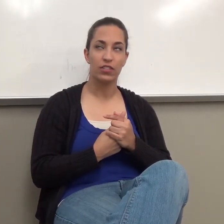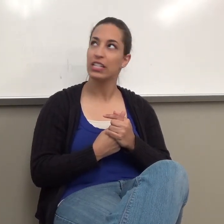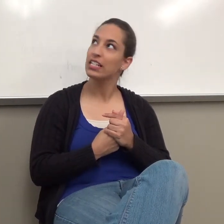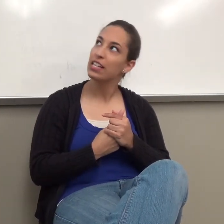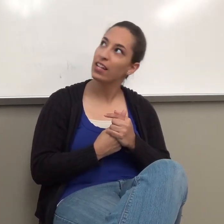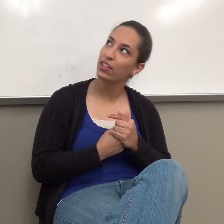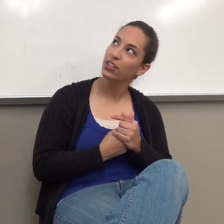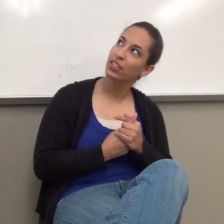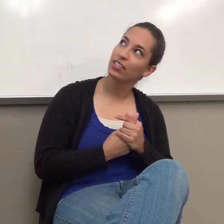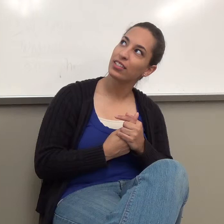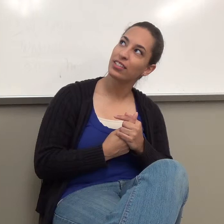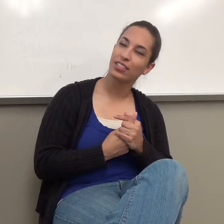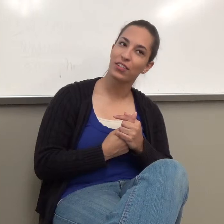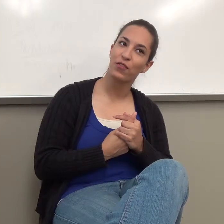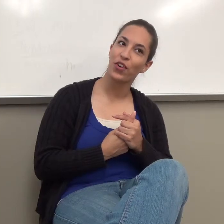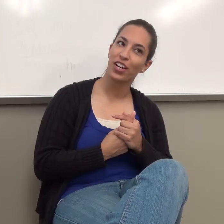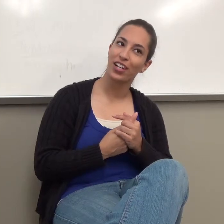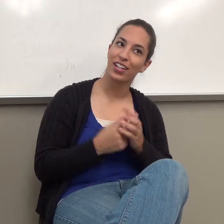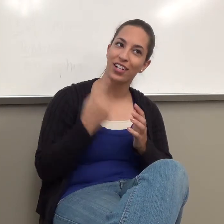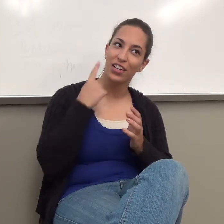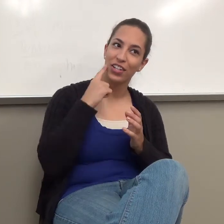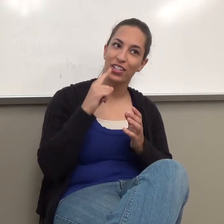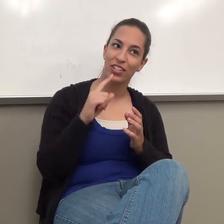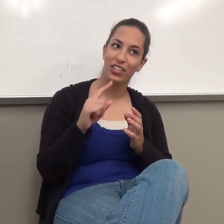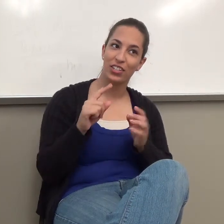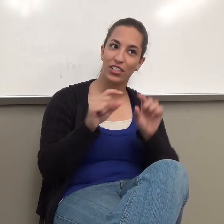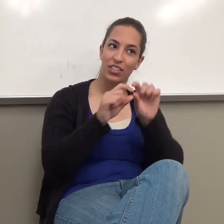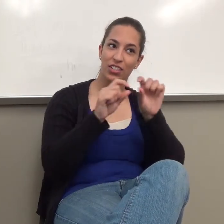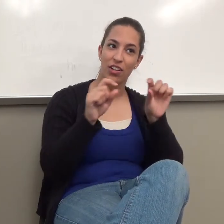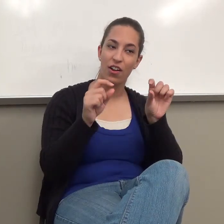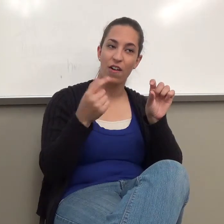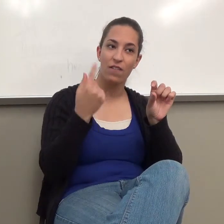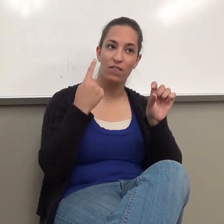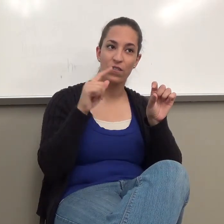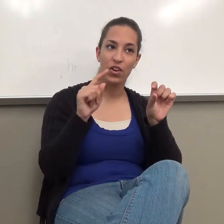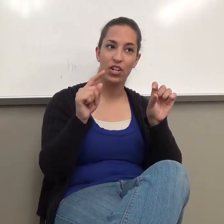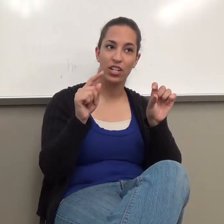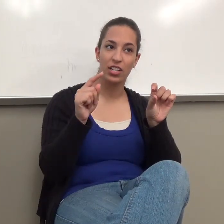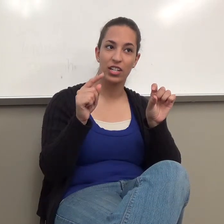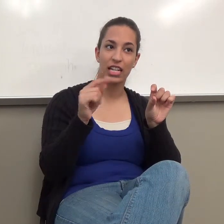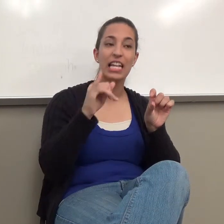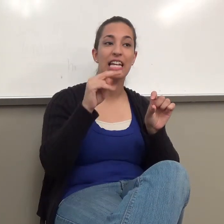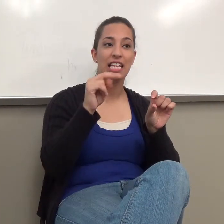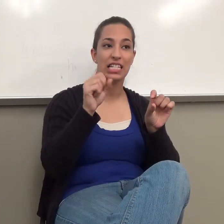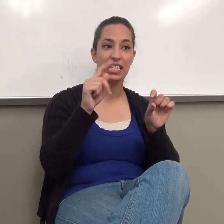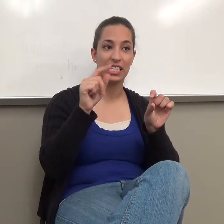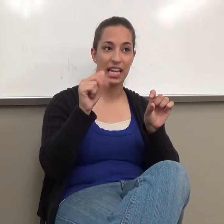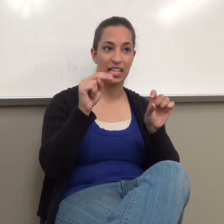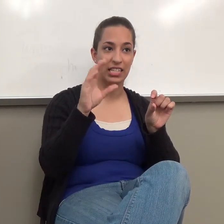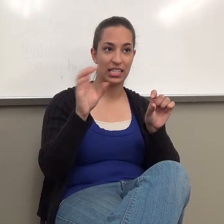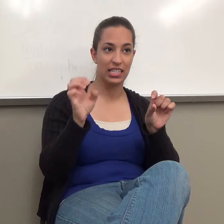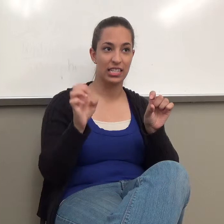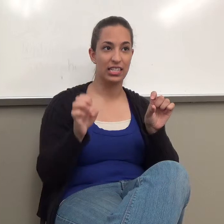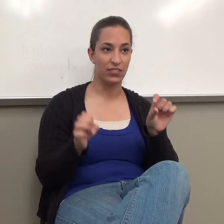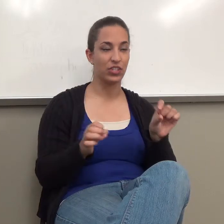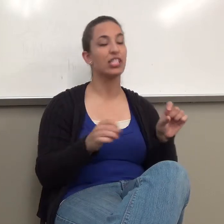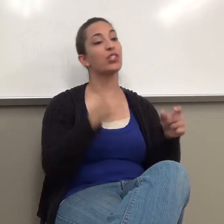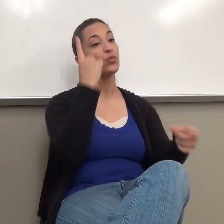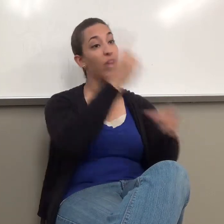where would the first body paragraph start? Yes, good. So the first body paragraph would